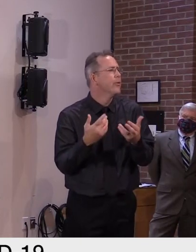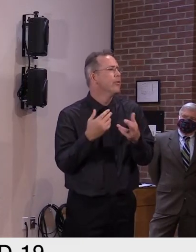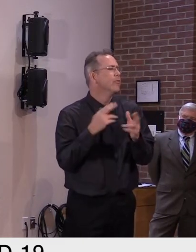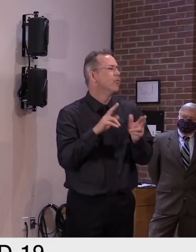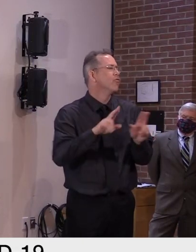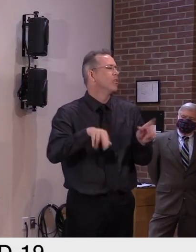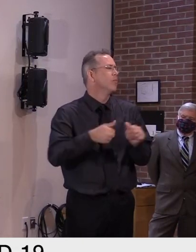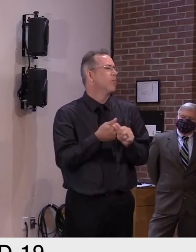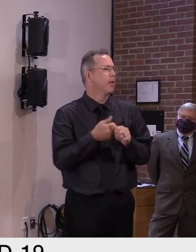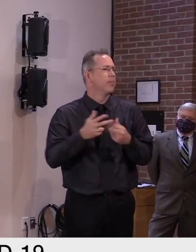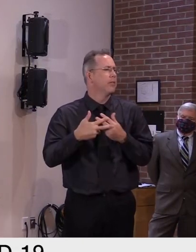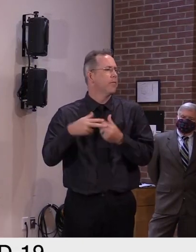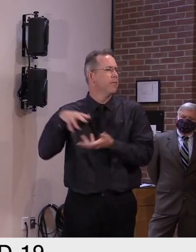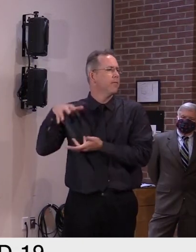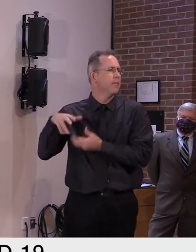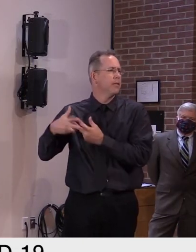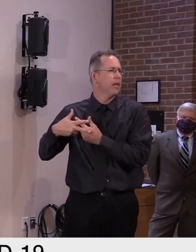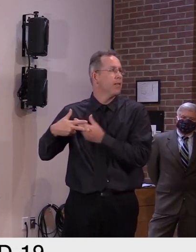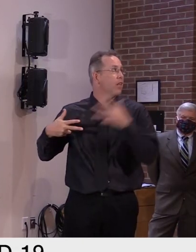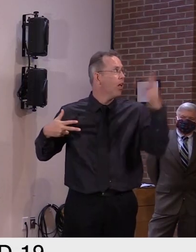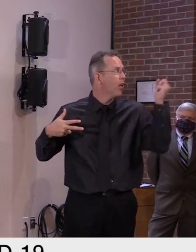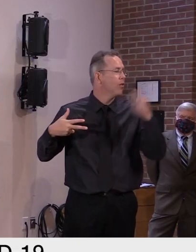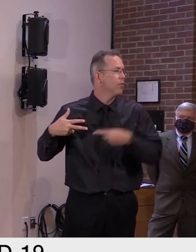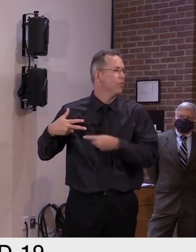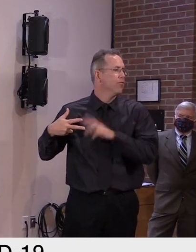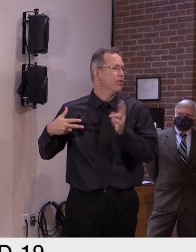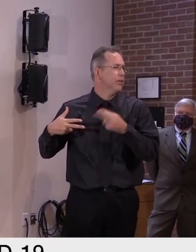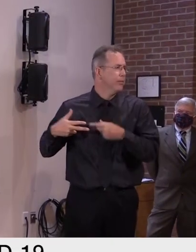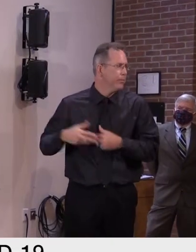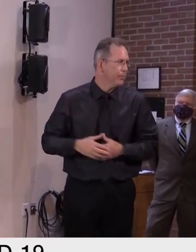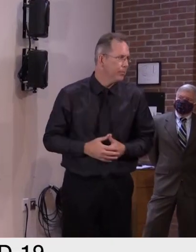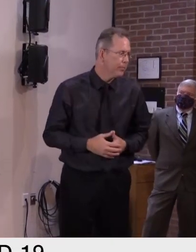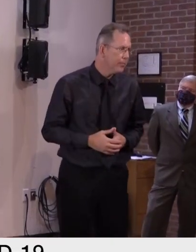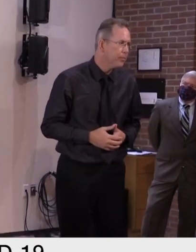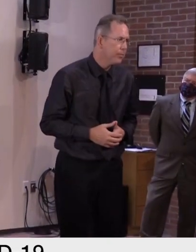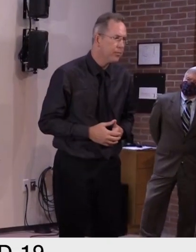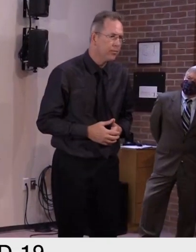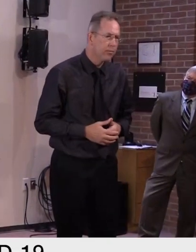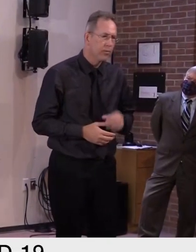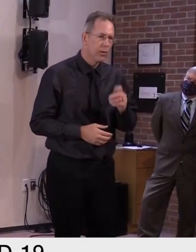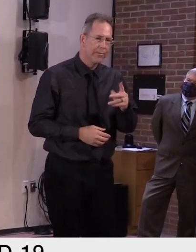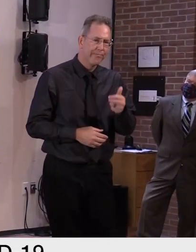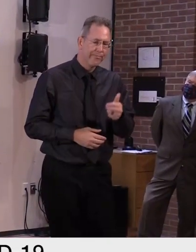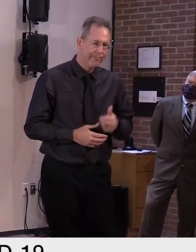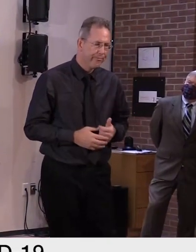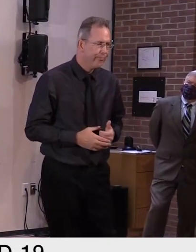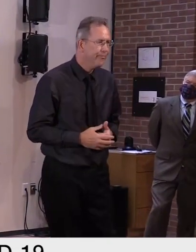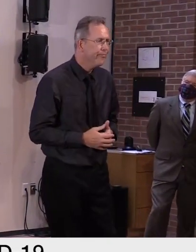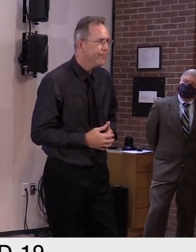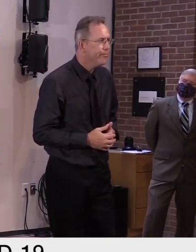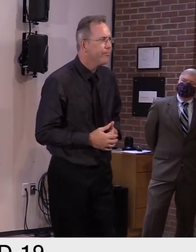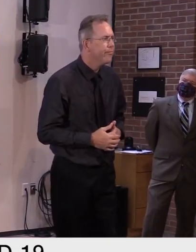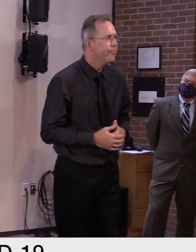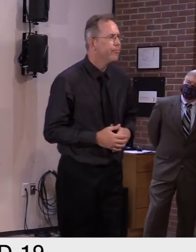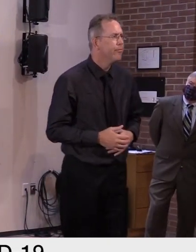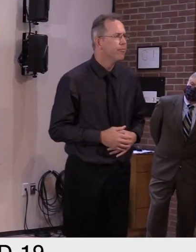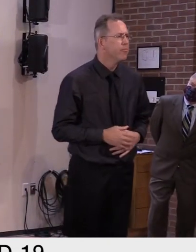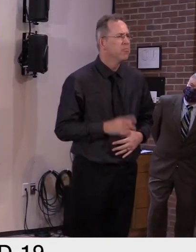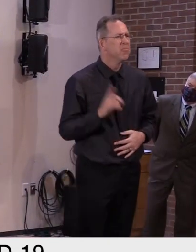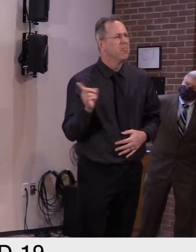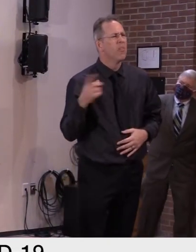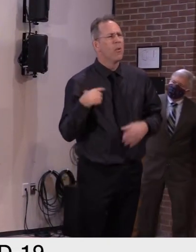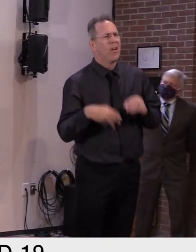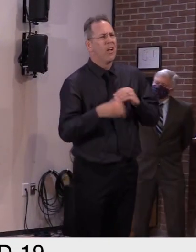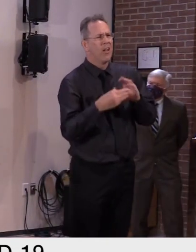Okay, very good. Thank you very much. Just to add a little bit to our testing, I know this has come up in previous